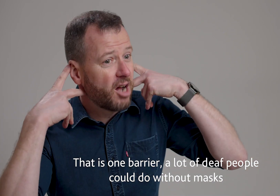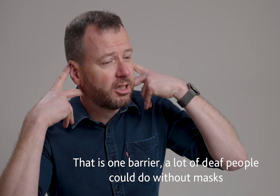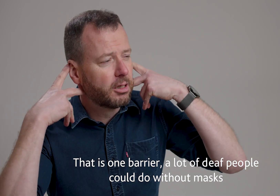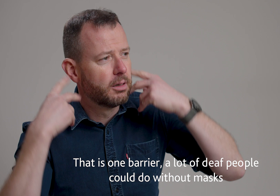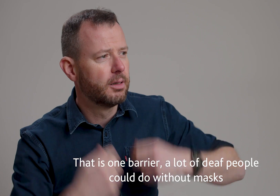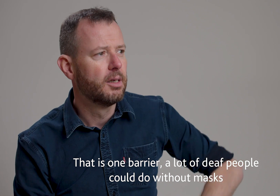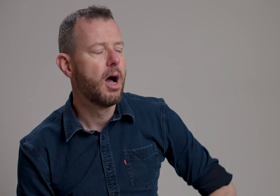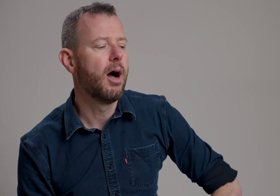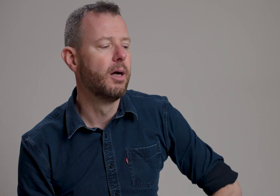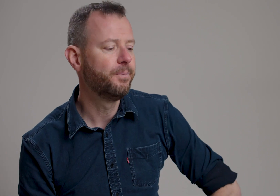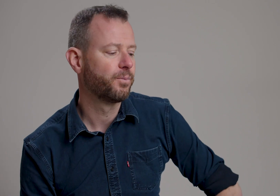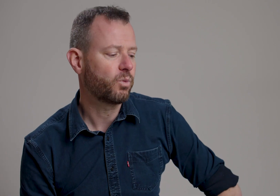knocked.